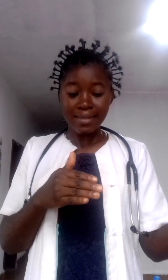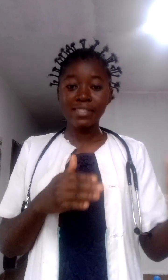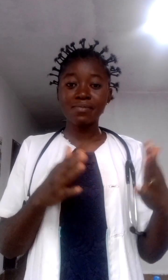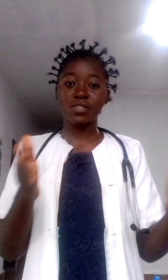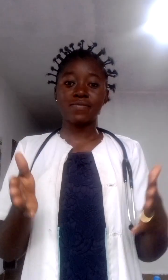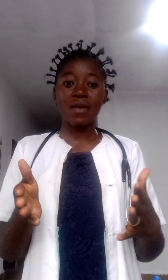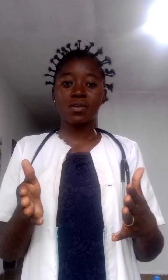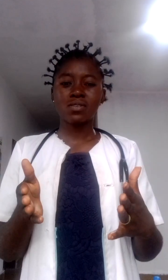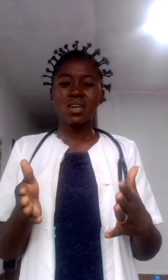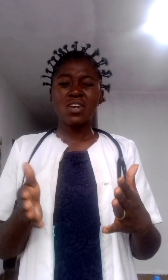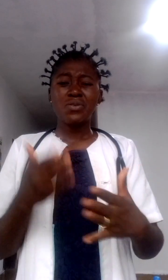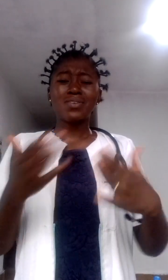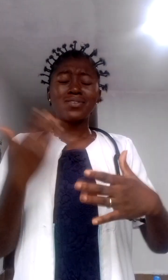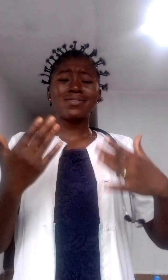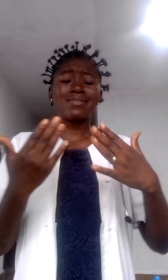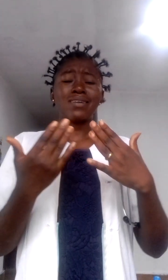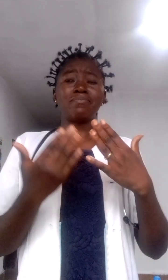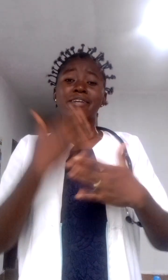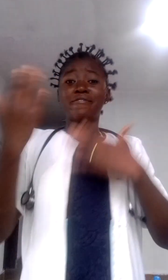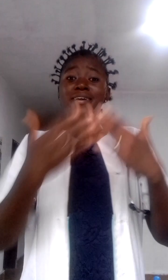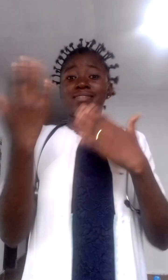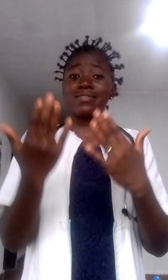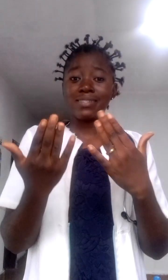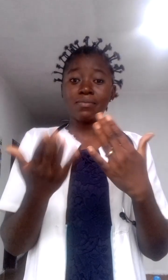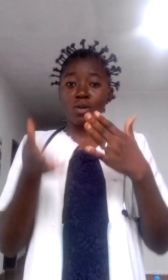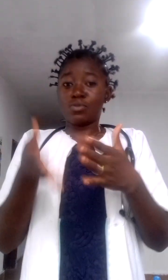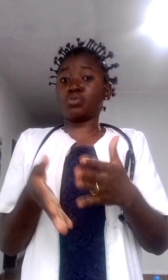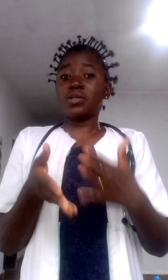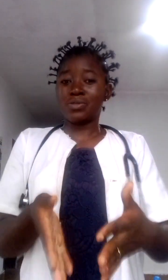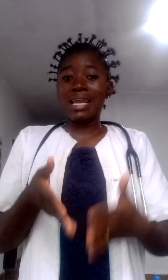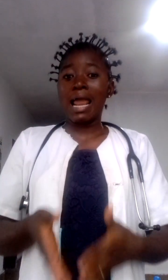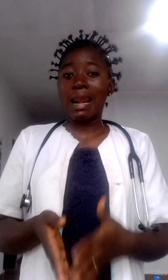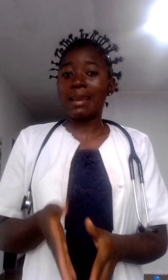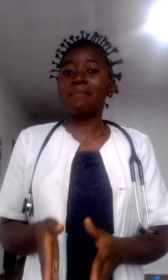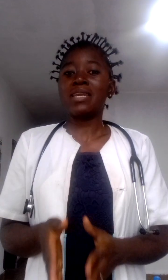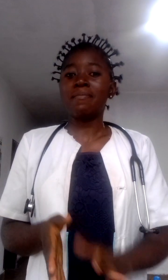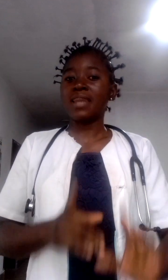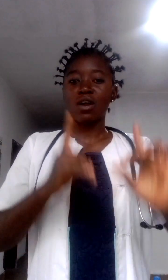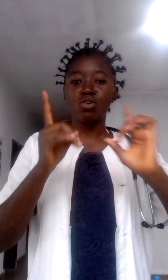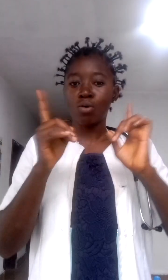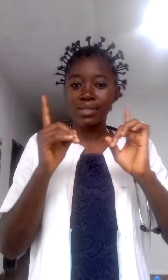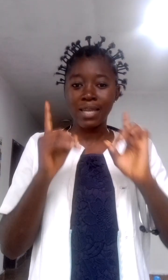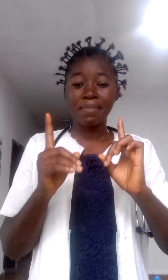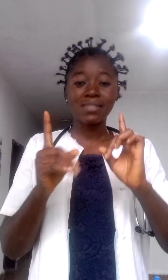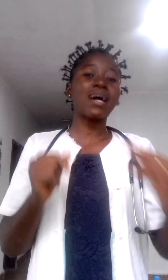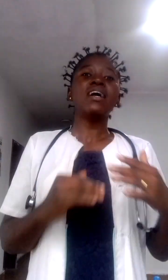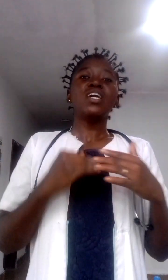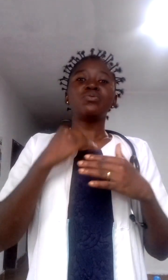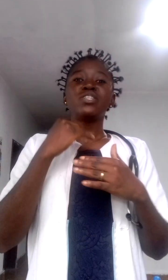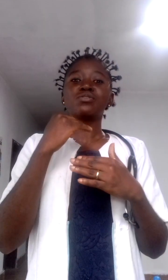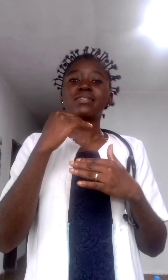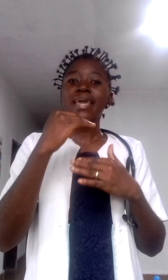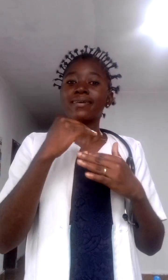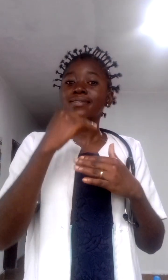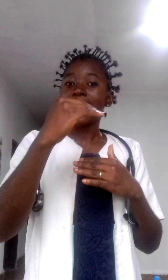this measles virus, you will not just start manifesting the symptoms to you today, la la la, mena mena, nose, and it will need to take a